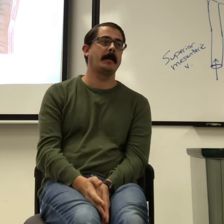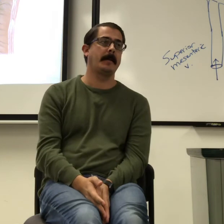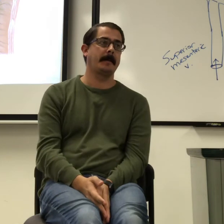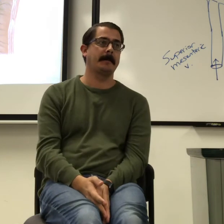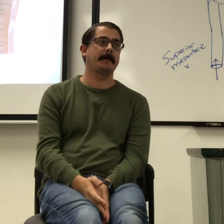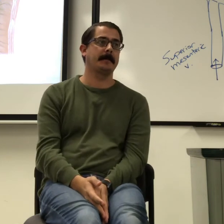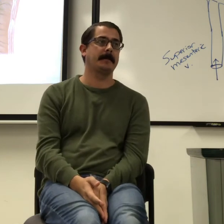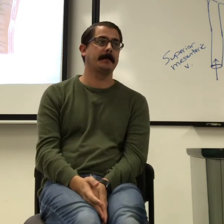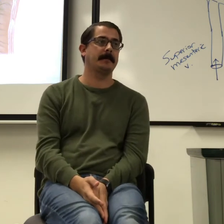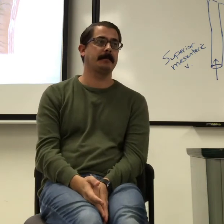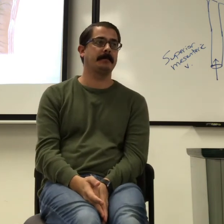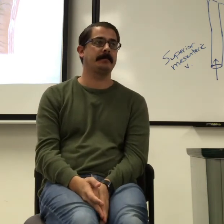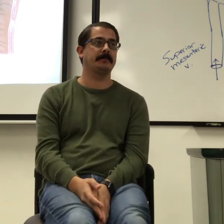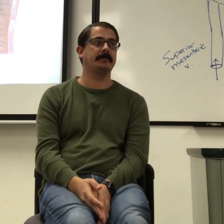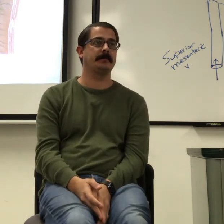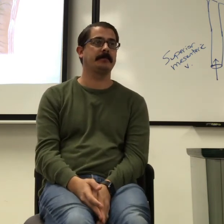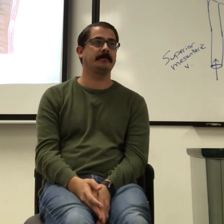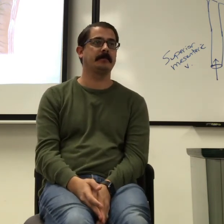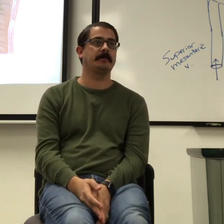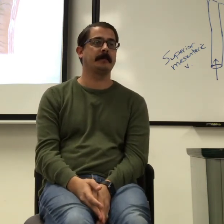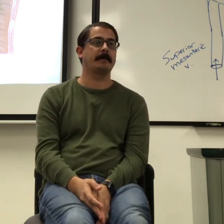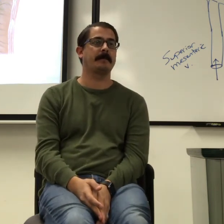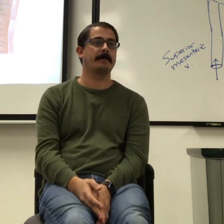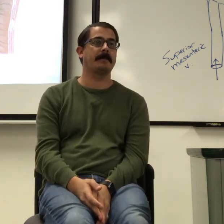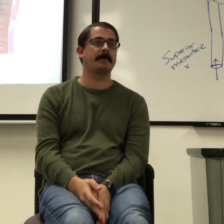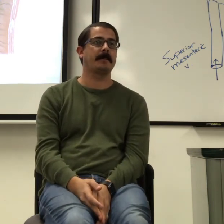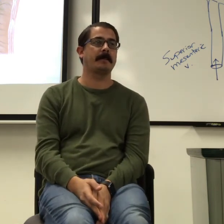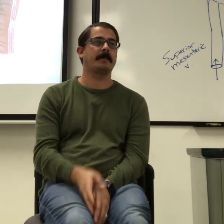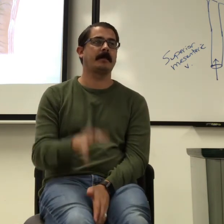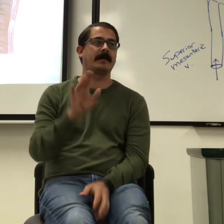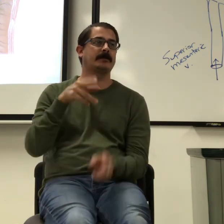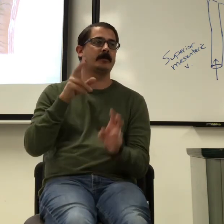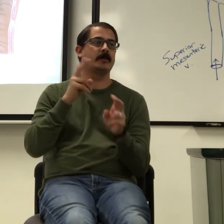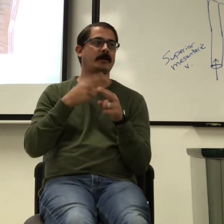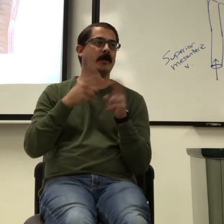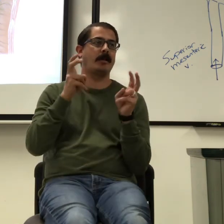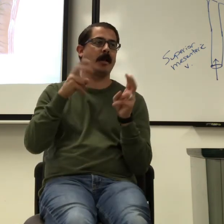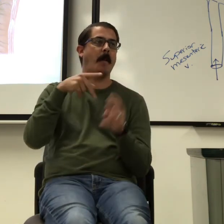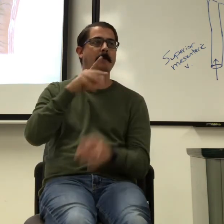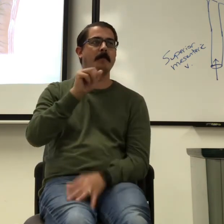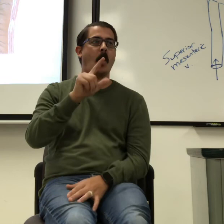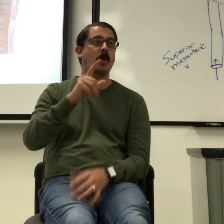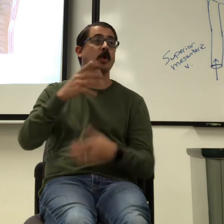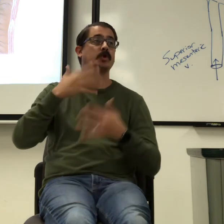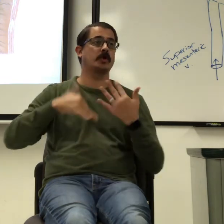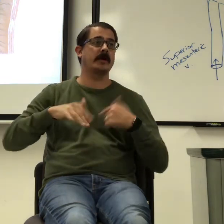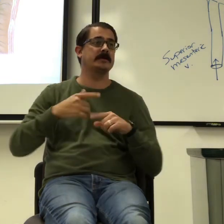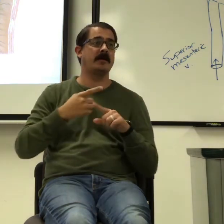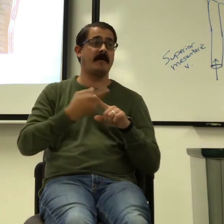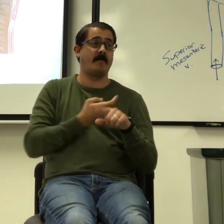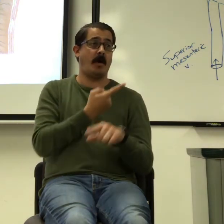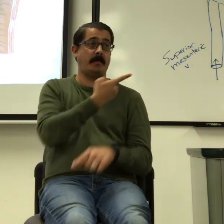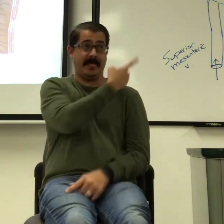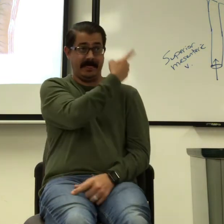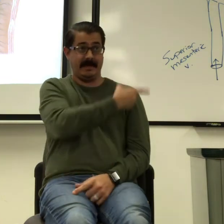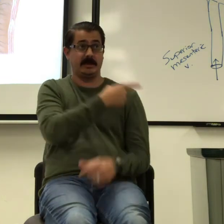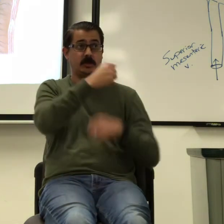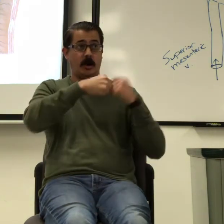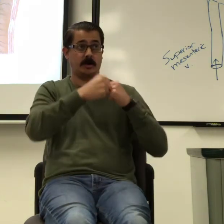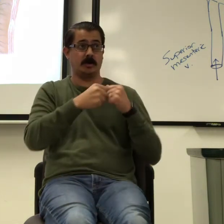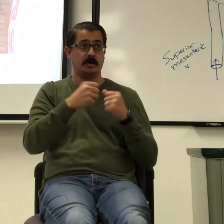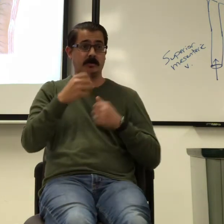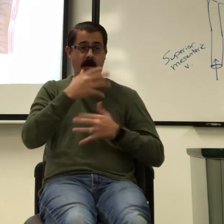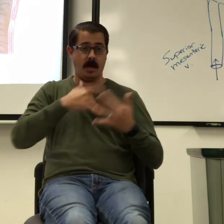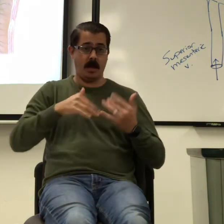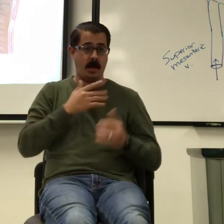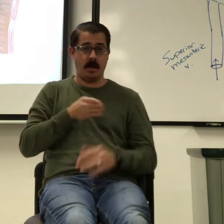by the liver. So this is kind of what we call portal circulation. It just goes straight from these structures to the liver before